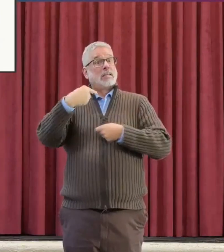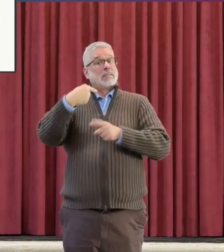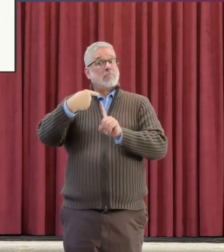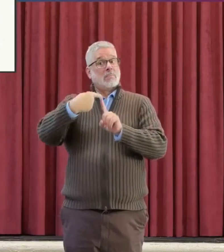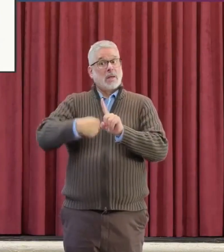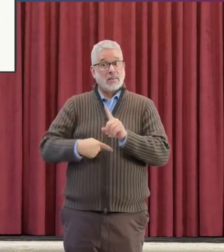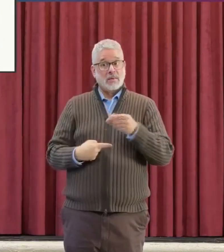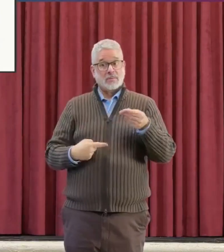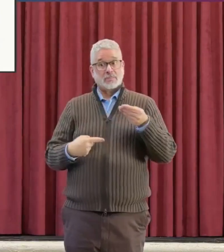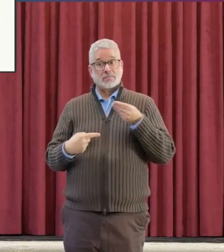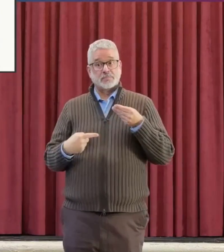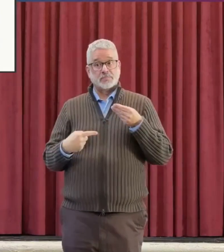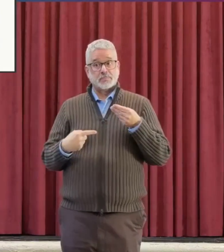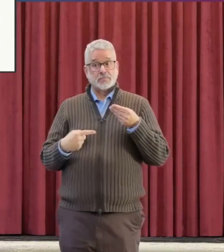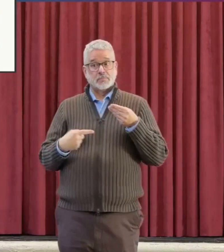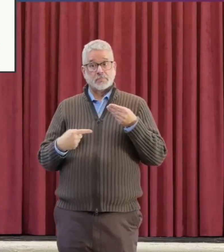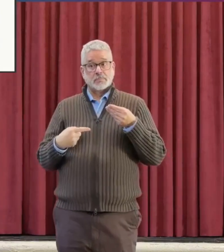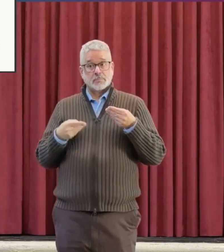Medicare deducted